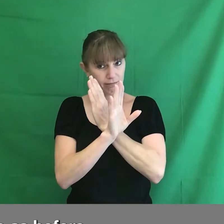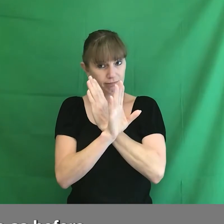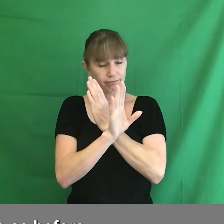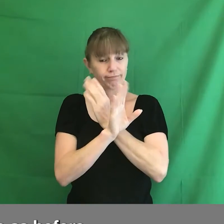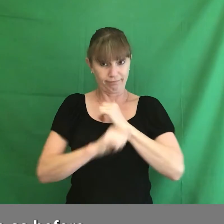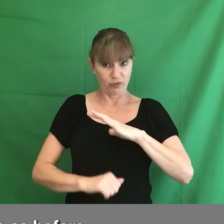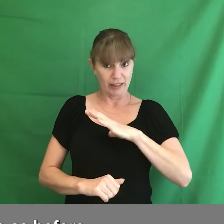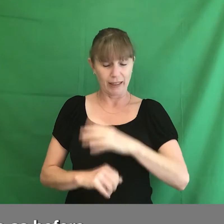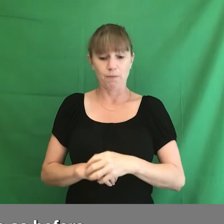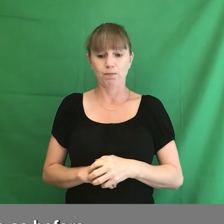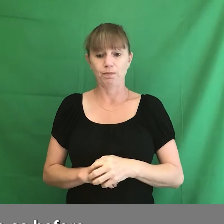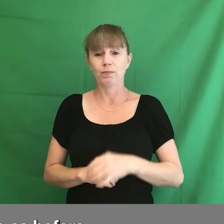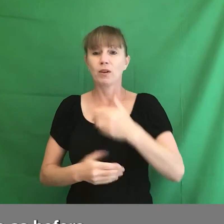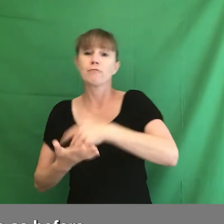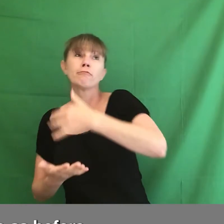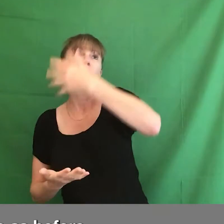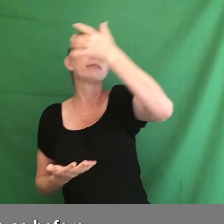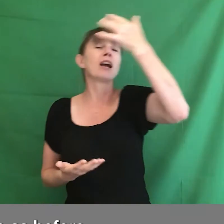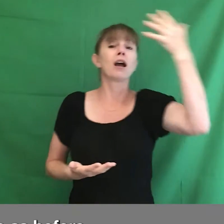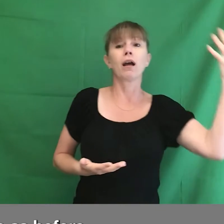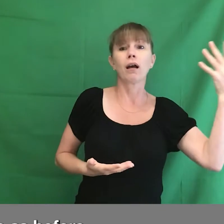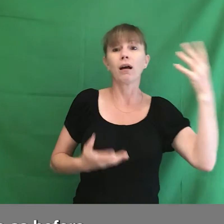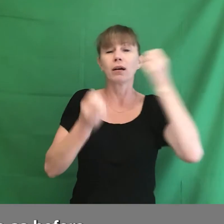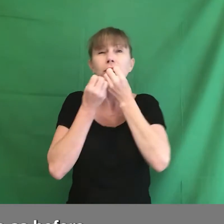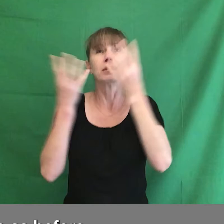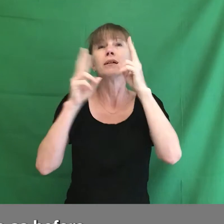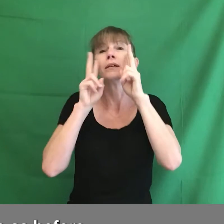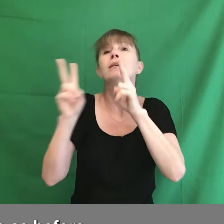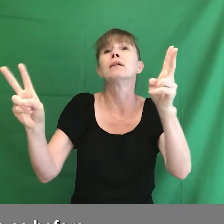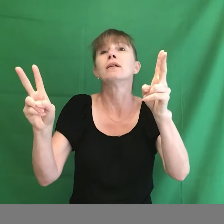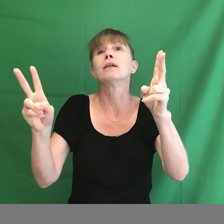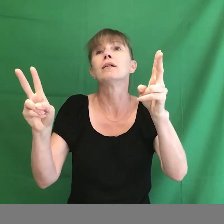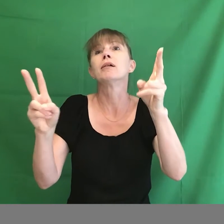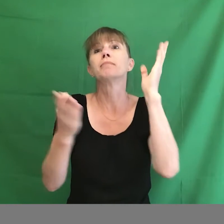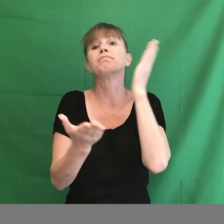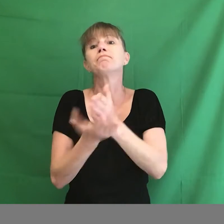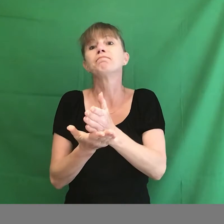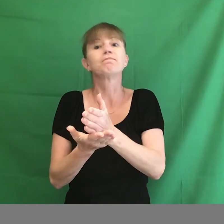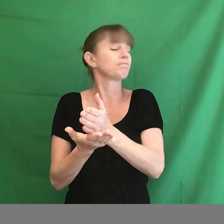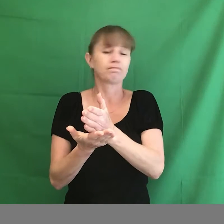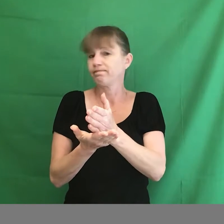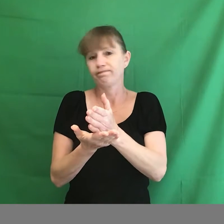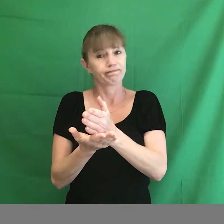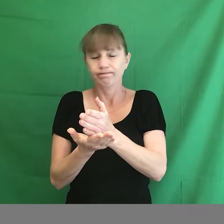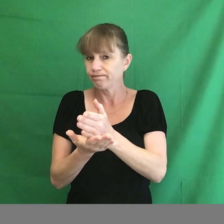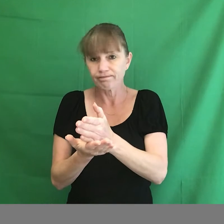it's the same tune as before. Rainbows are visions but